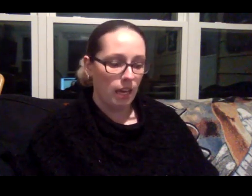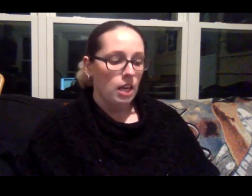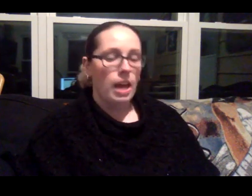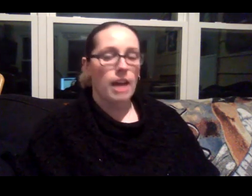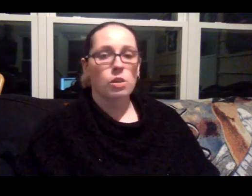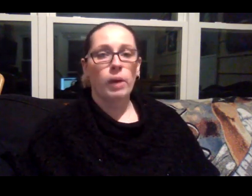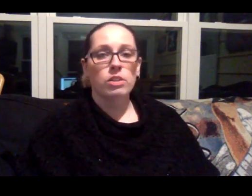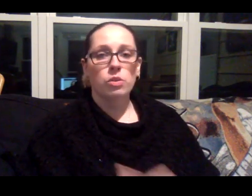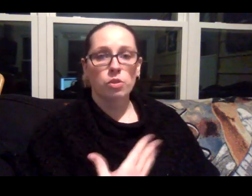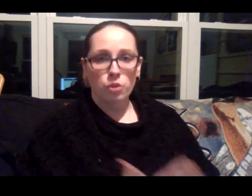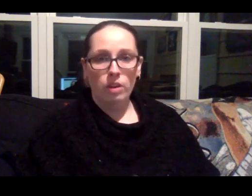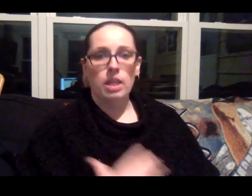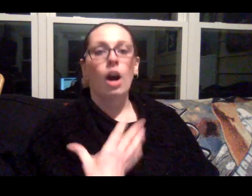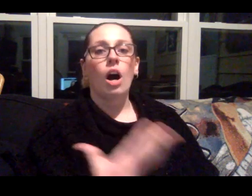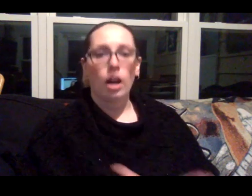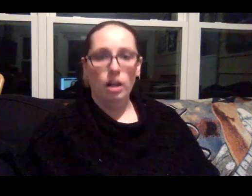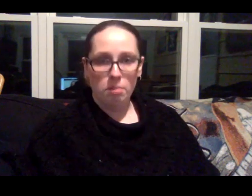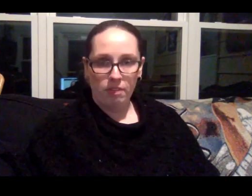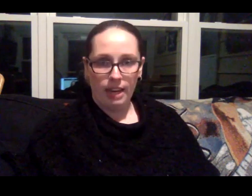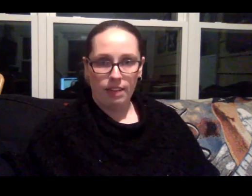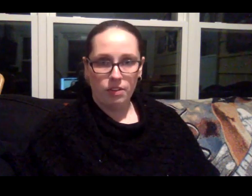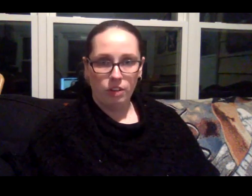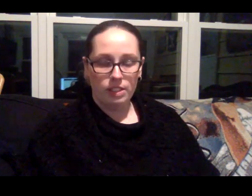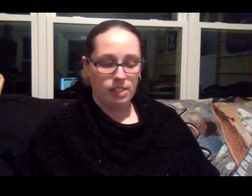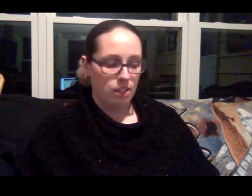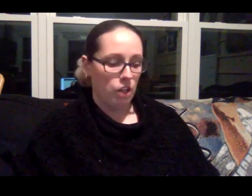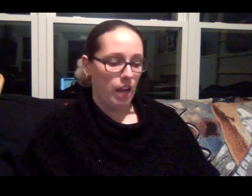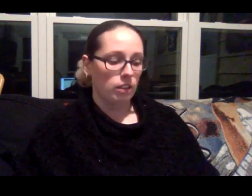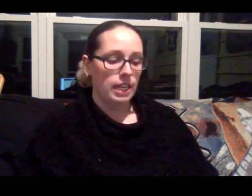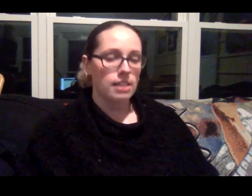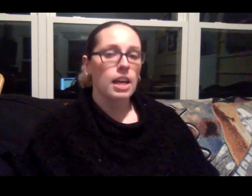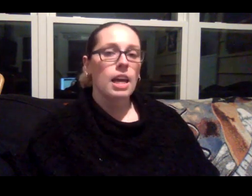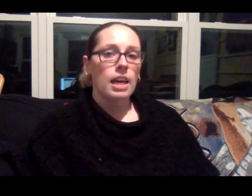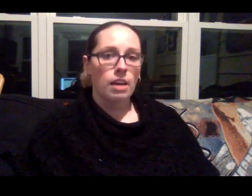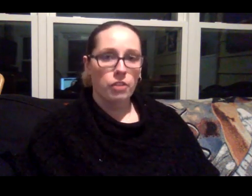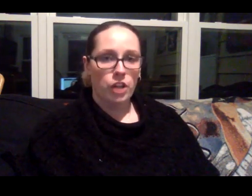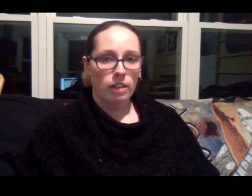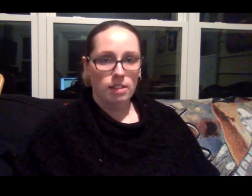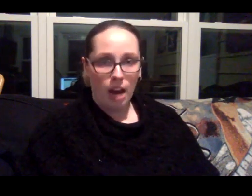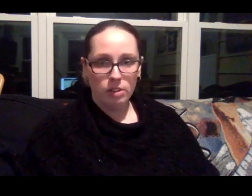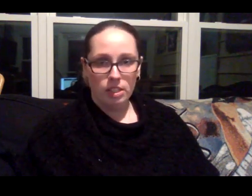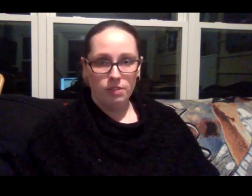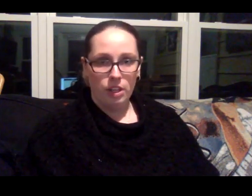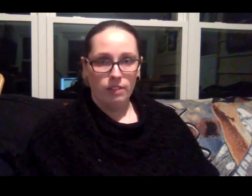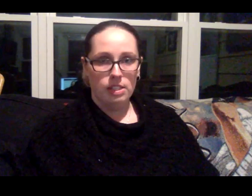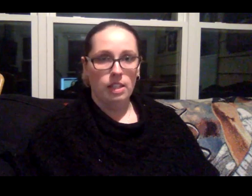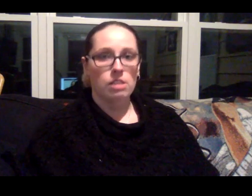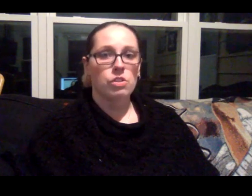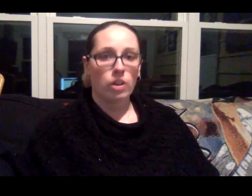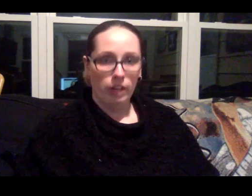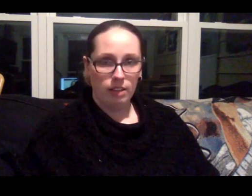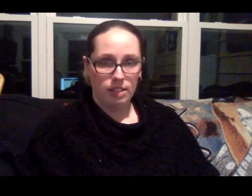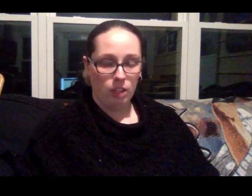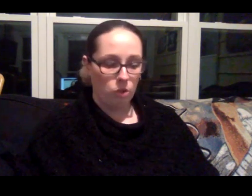as a way to ensure that they are providing the services that the child needs. If the child does not receive services